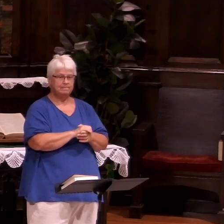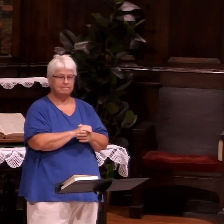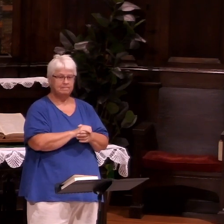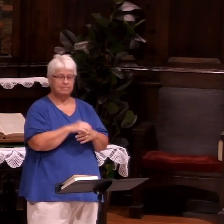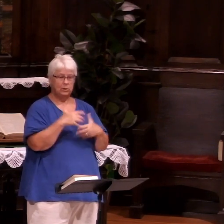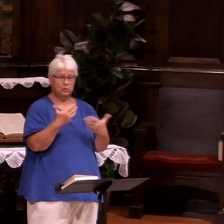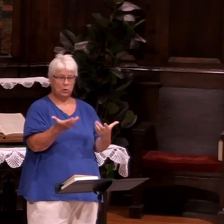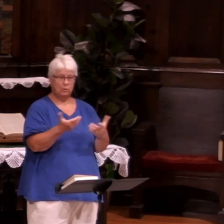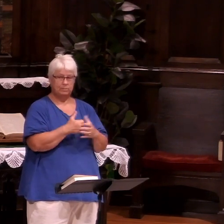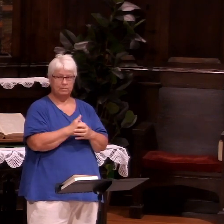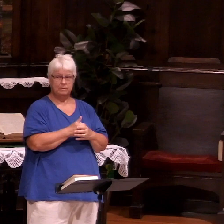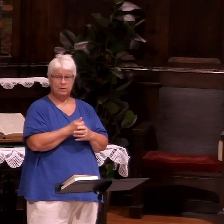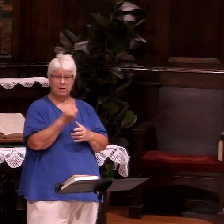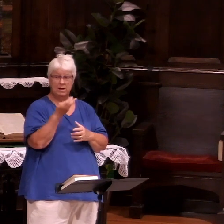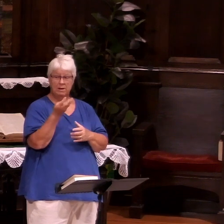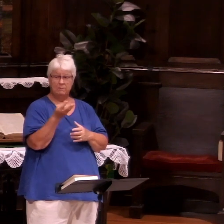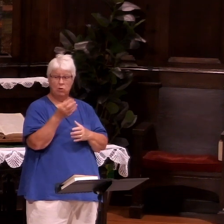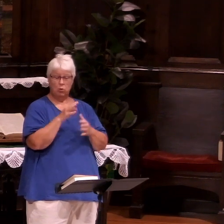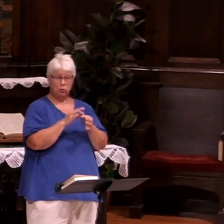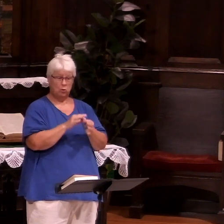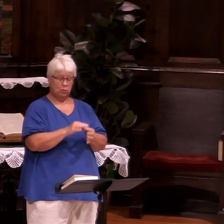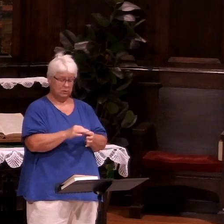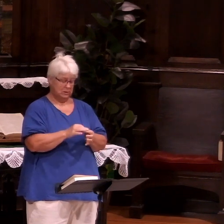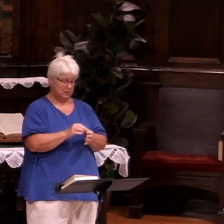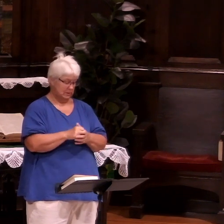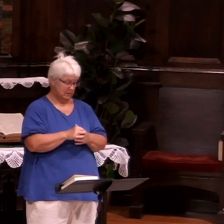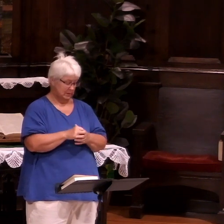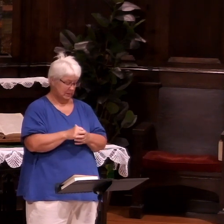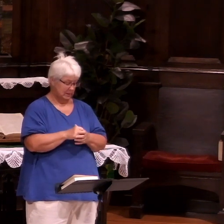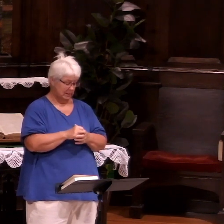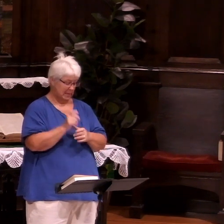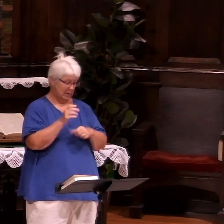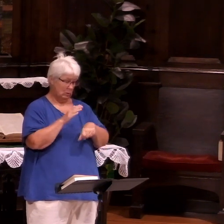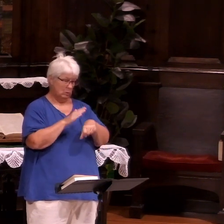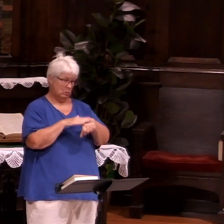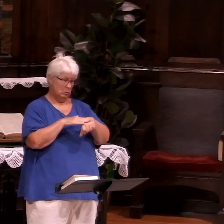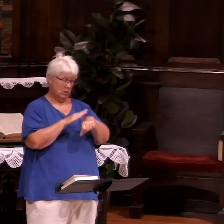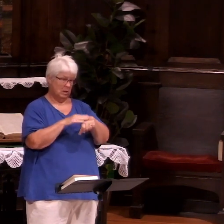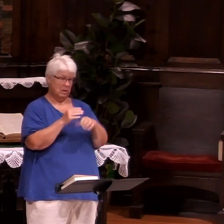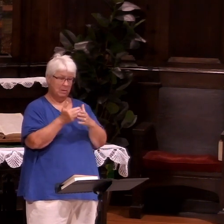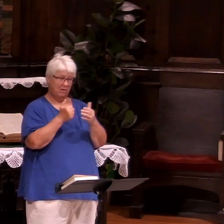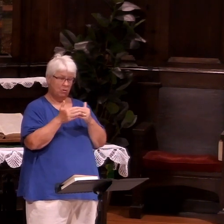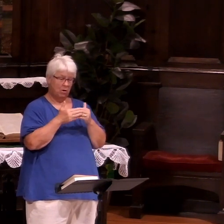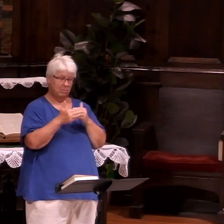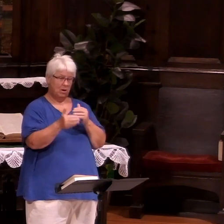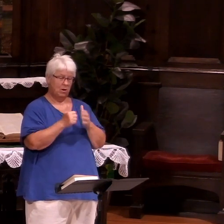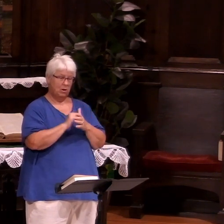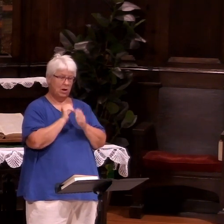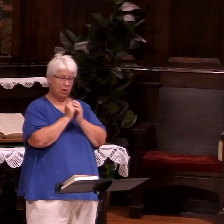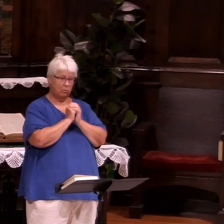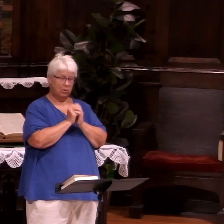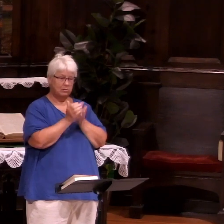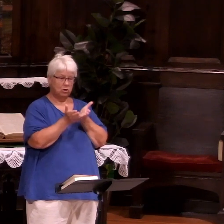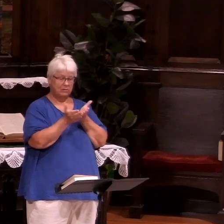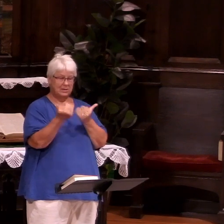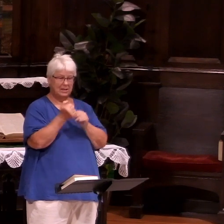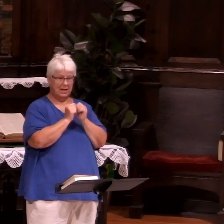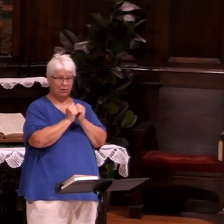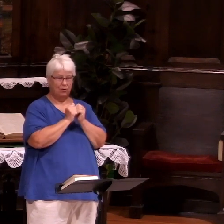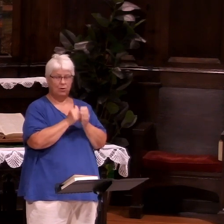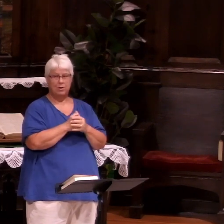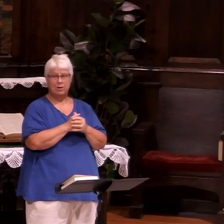So, a few notes and a trigger warning before we move on in our worship service together.